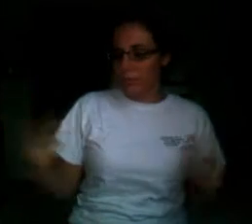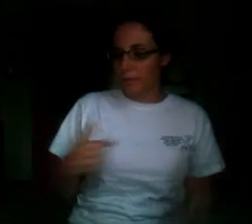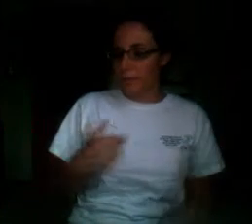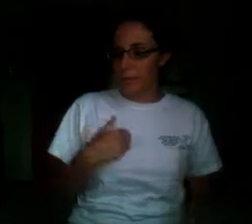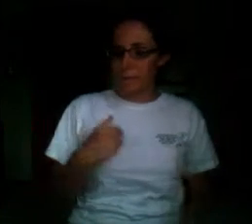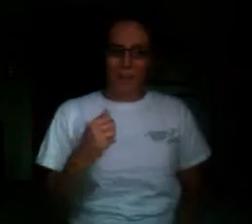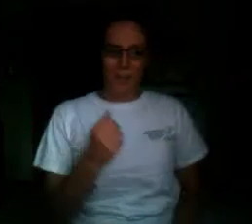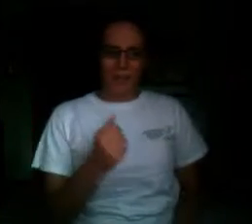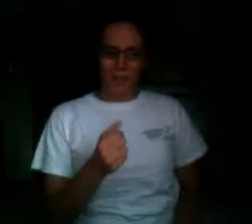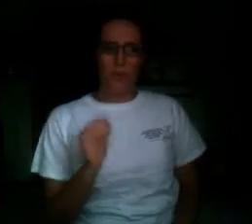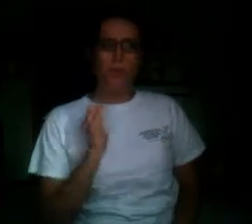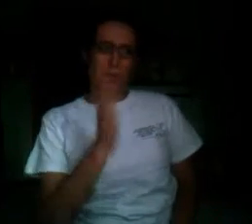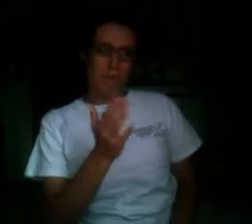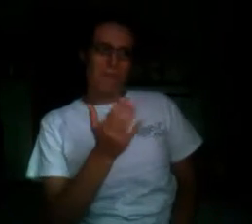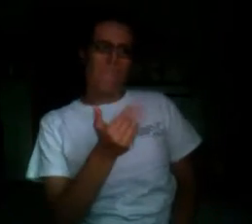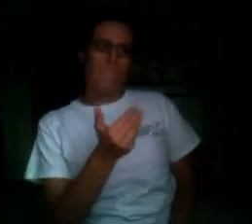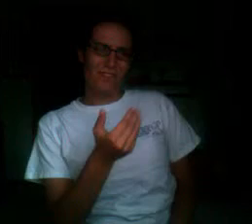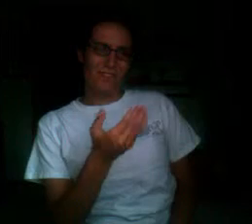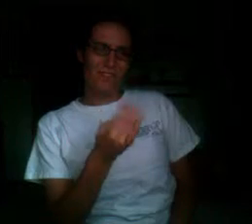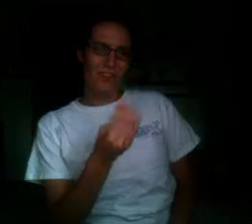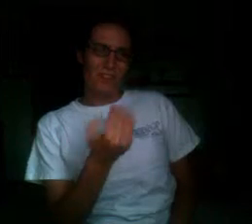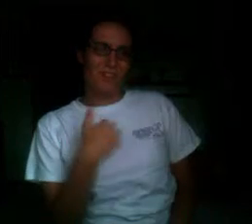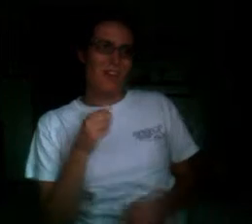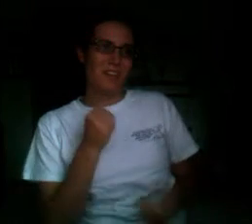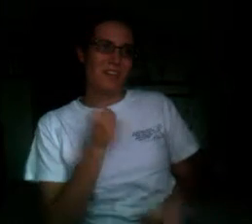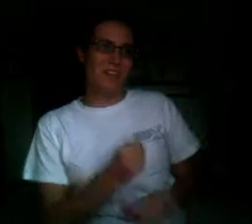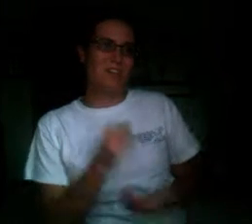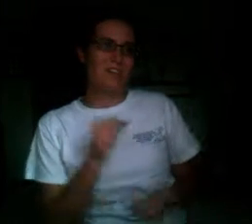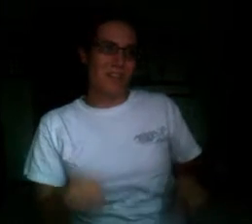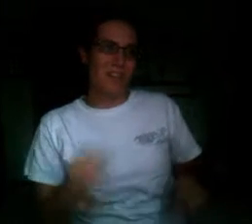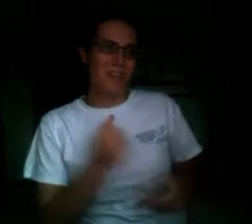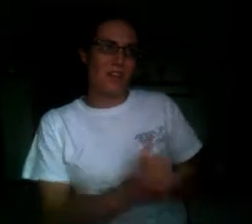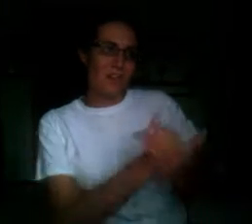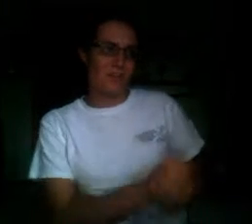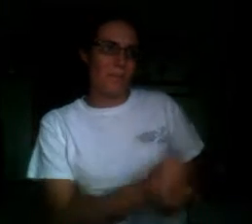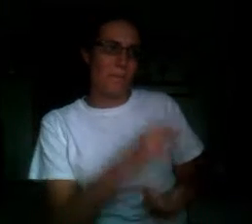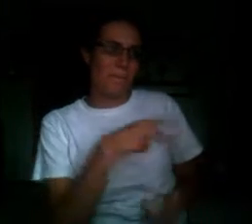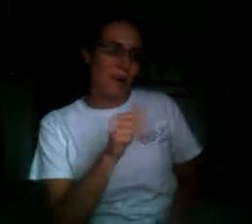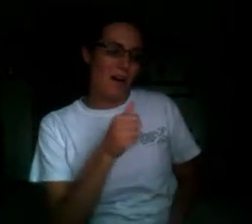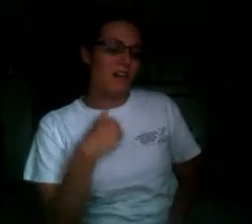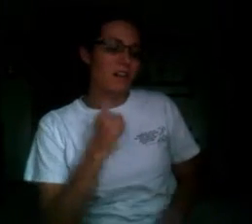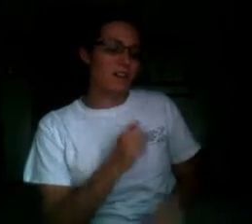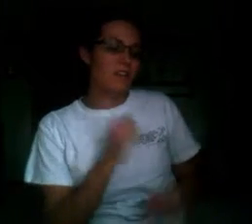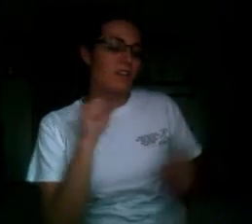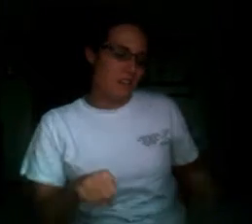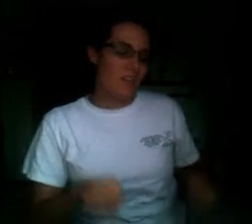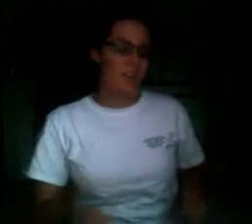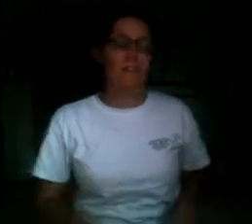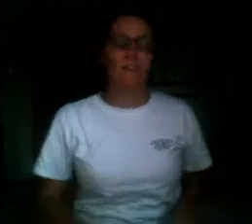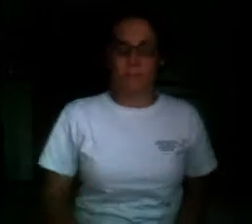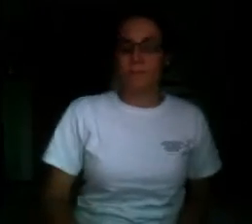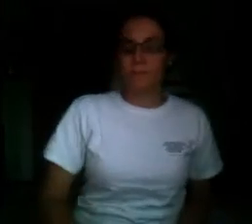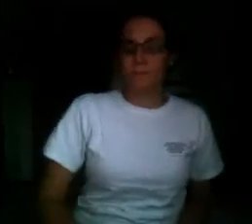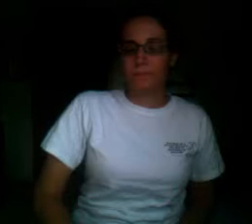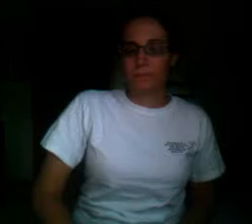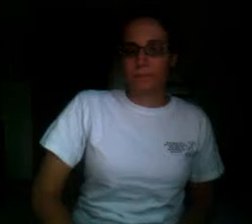Laura said. "I can help, Pa. I know I can." The mowing machine had cost so much that Pa had no money left to pay for